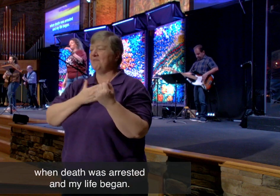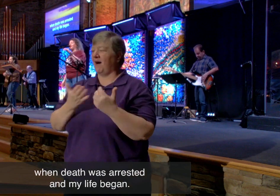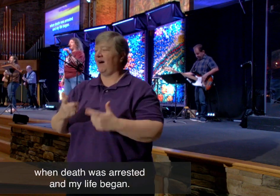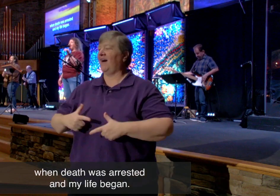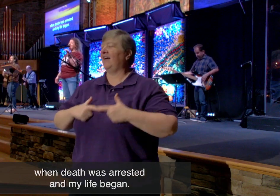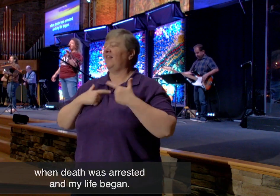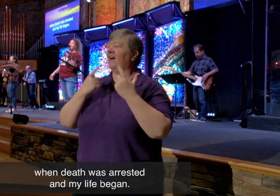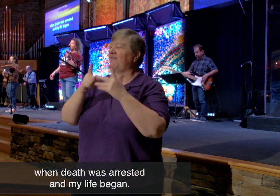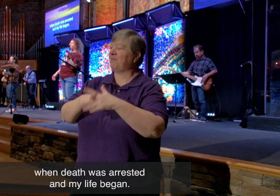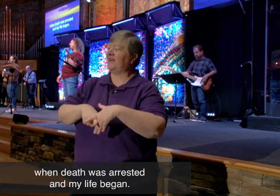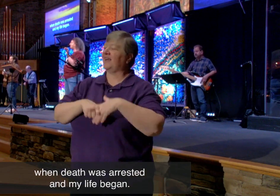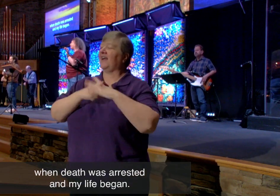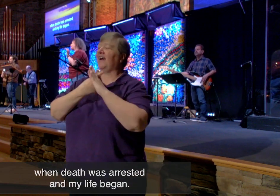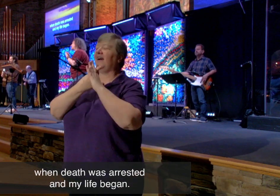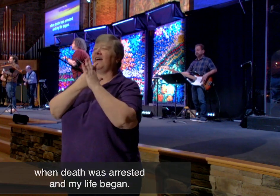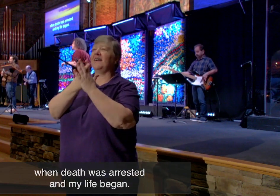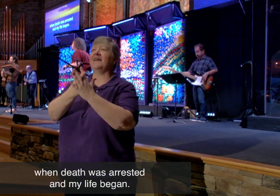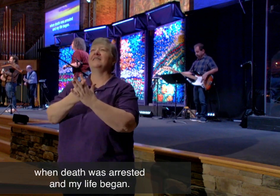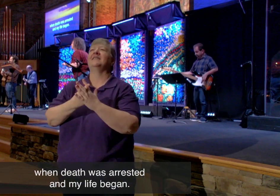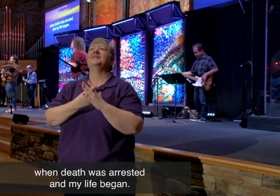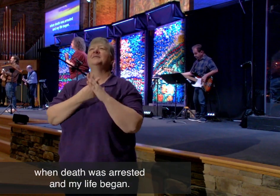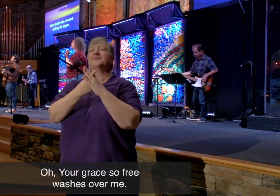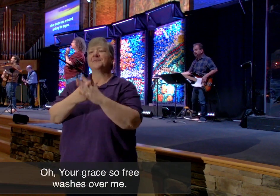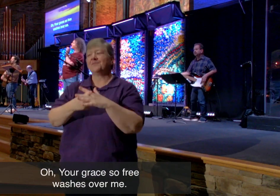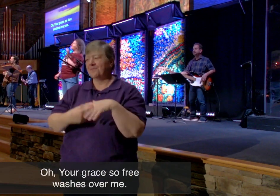was arrested, my life